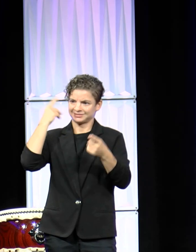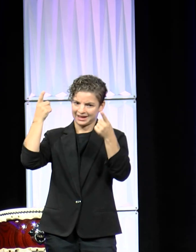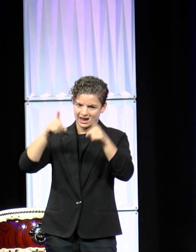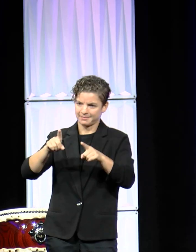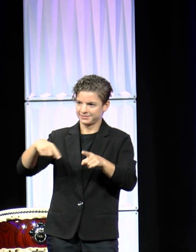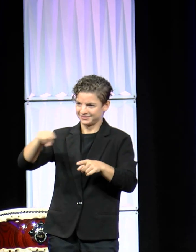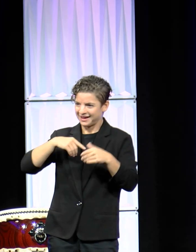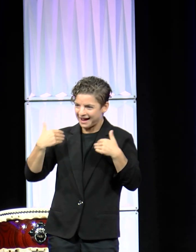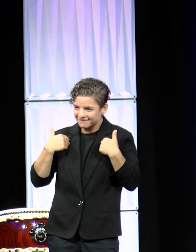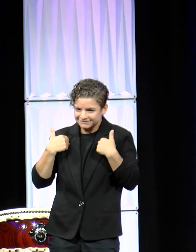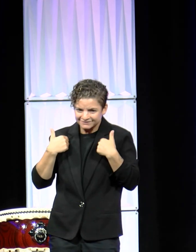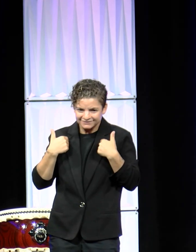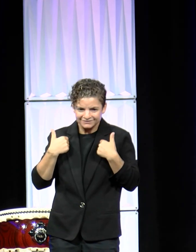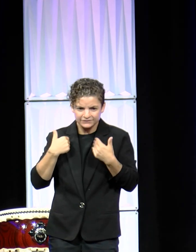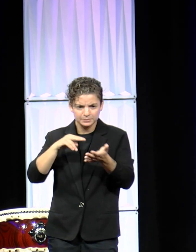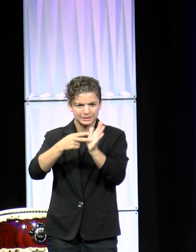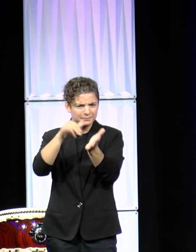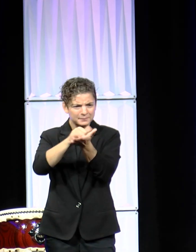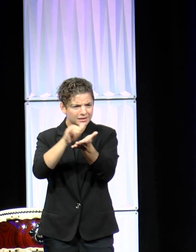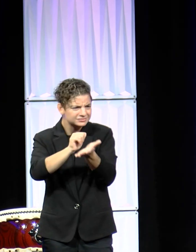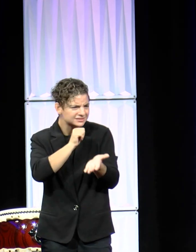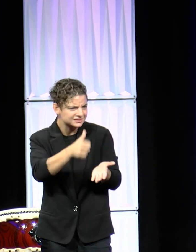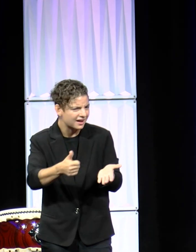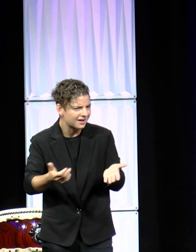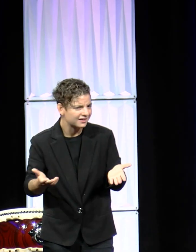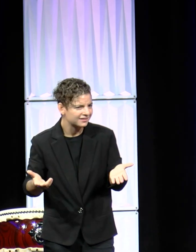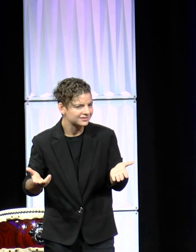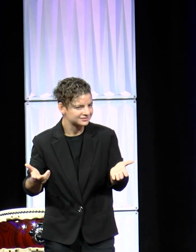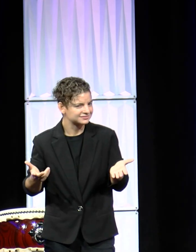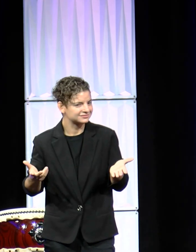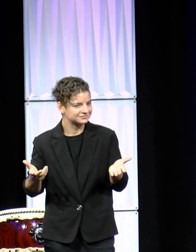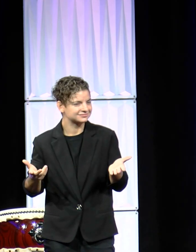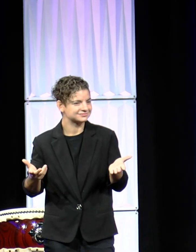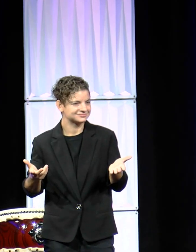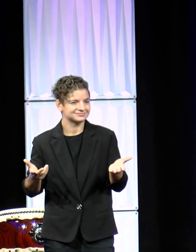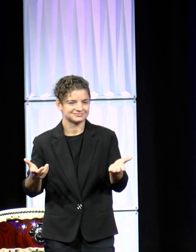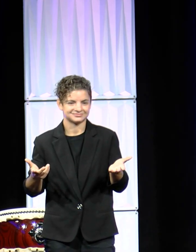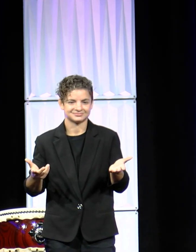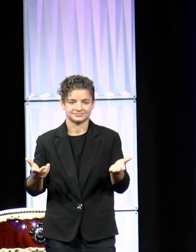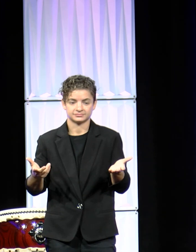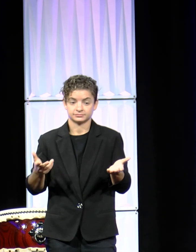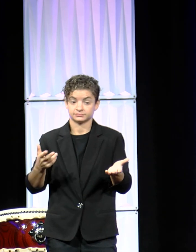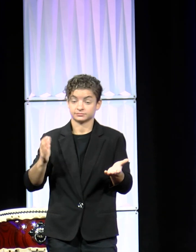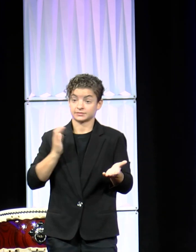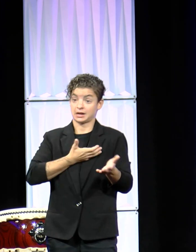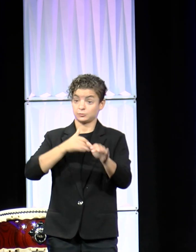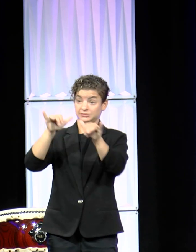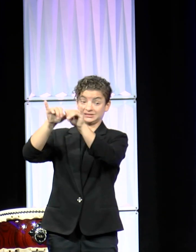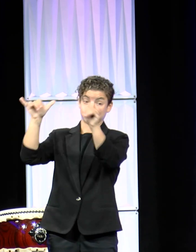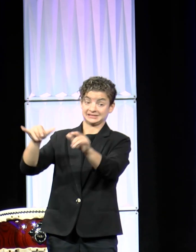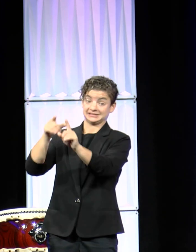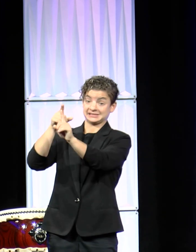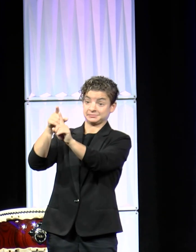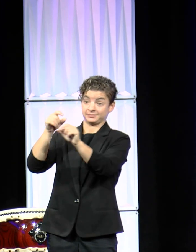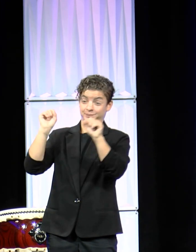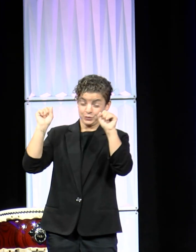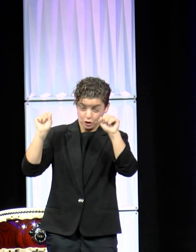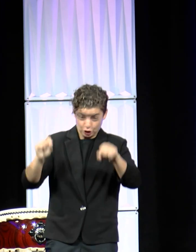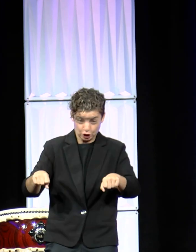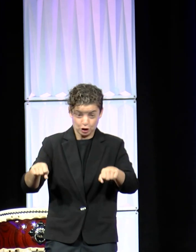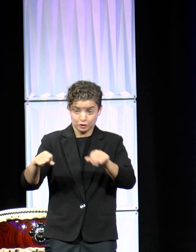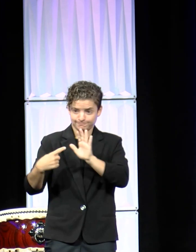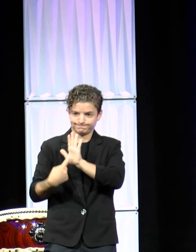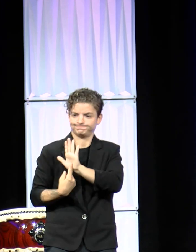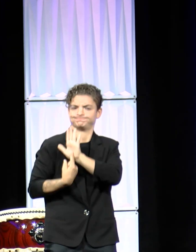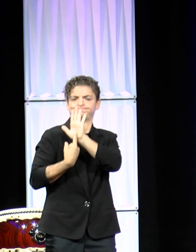It's not unachievable. What would it look like for our system to model repair for harms